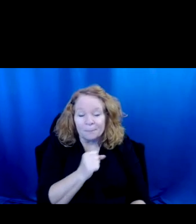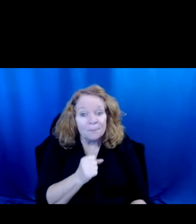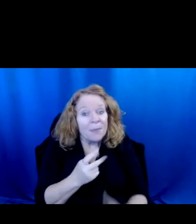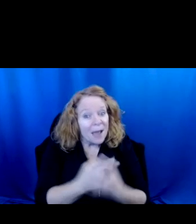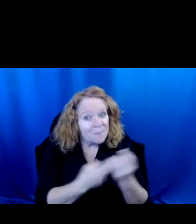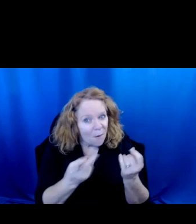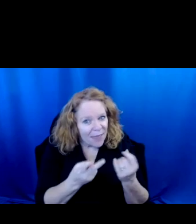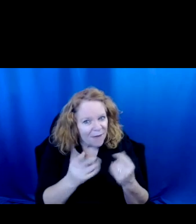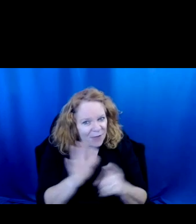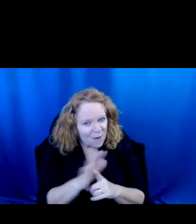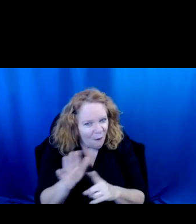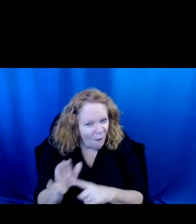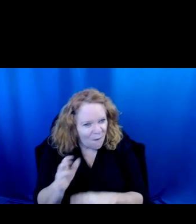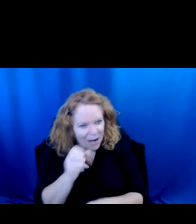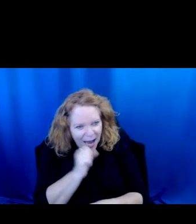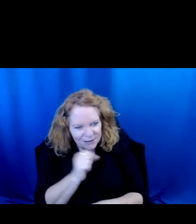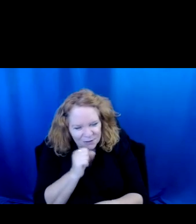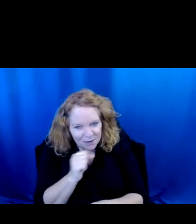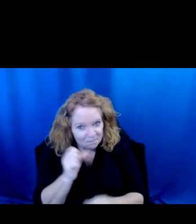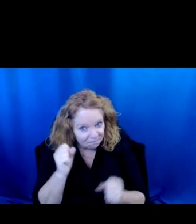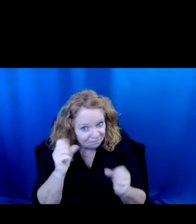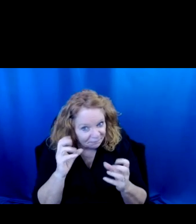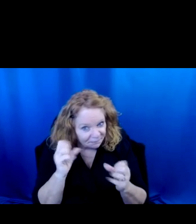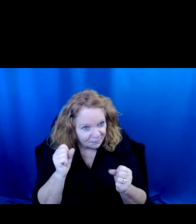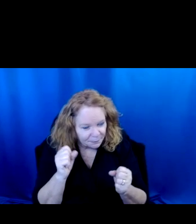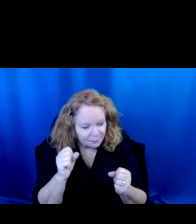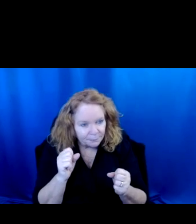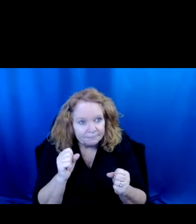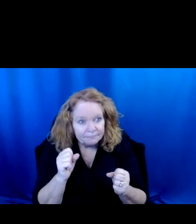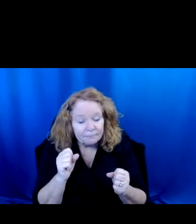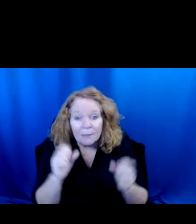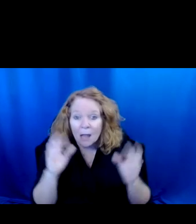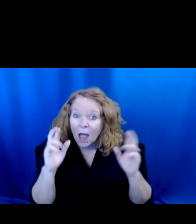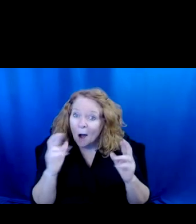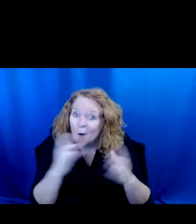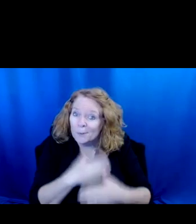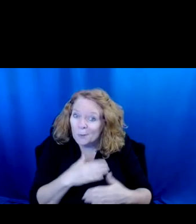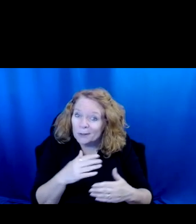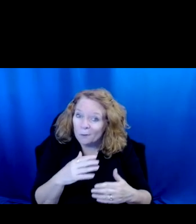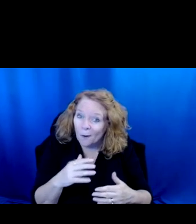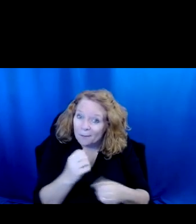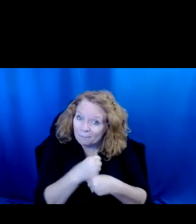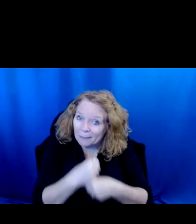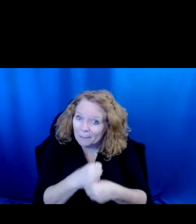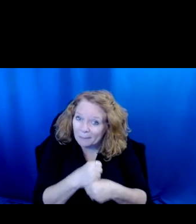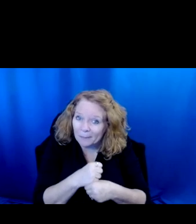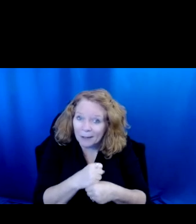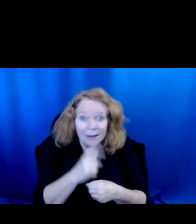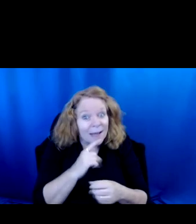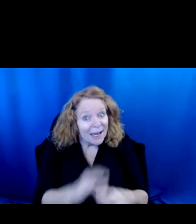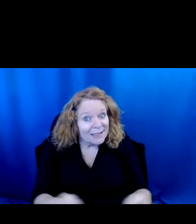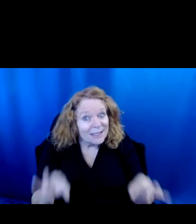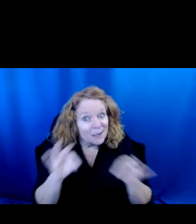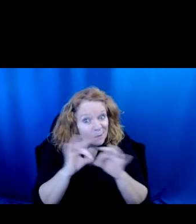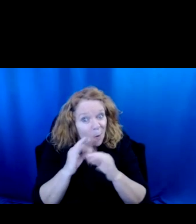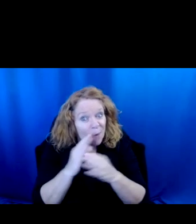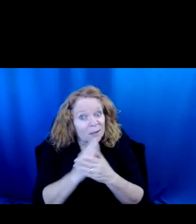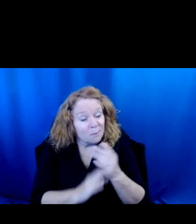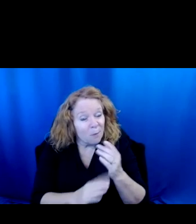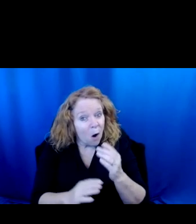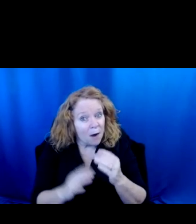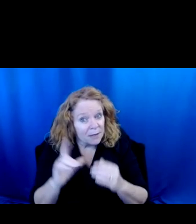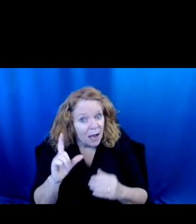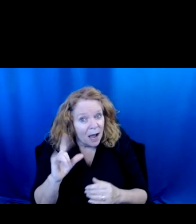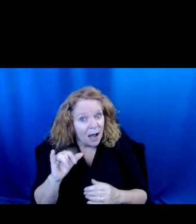now. Amazing. So I hope you've all enjoyed the crafts. We love doing crafts, and it's a really important part of